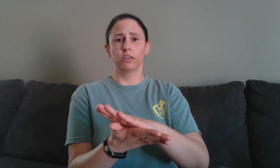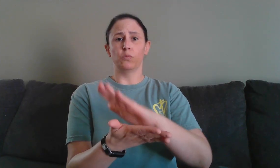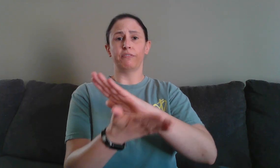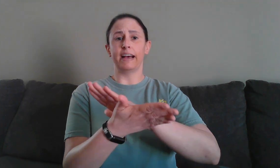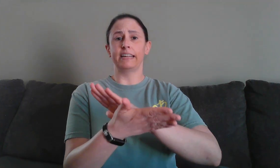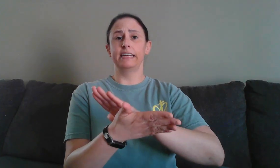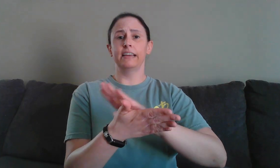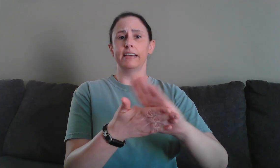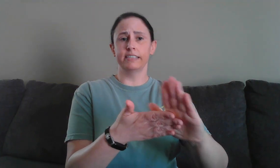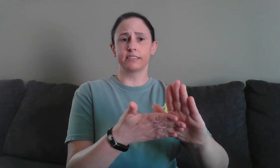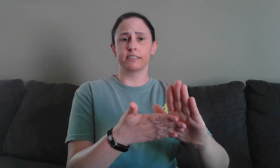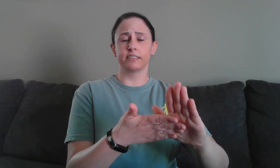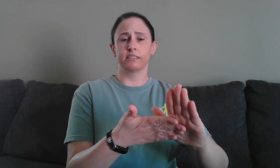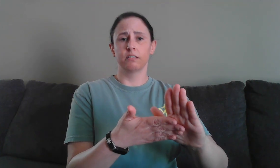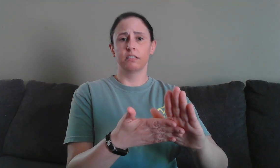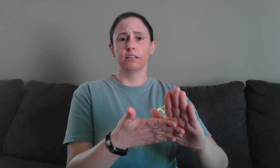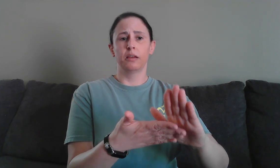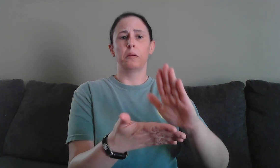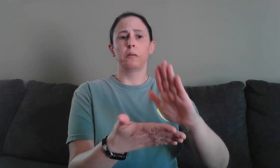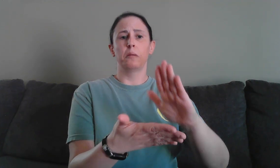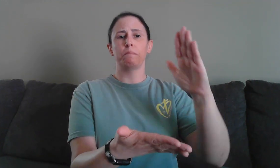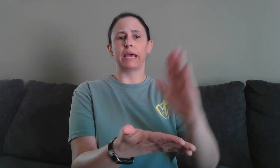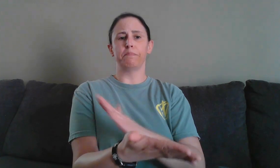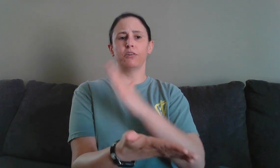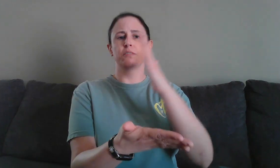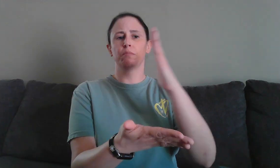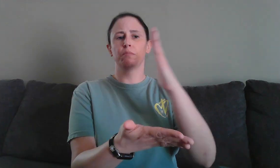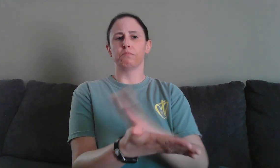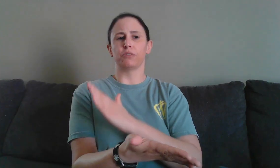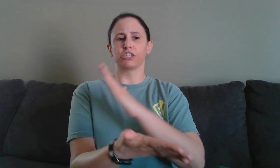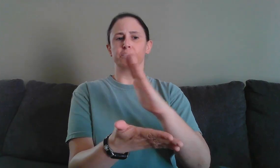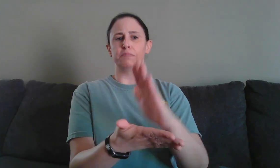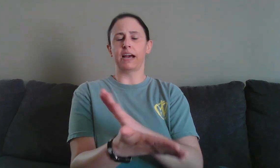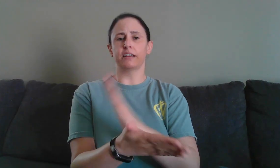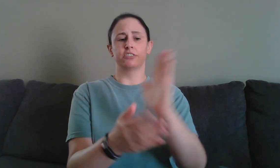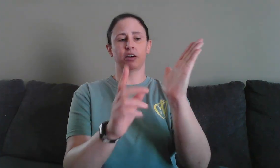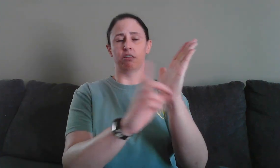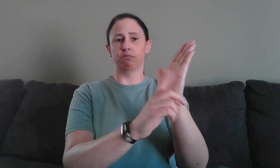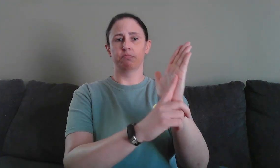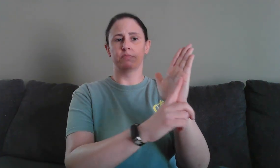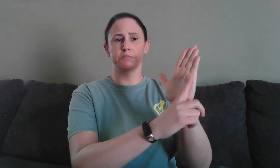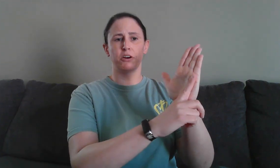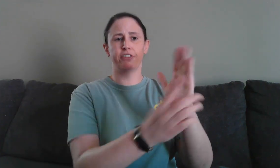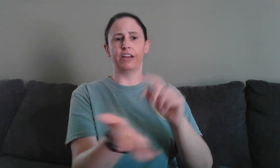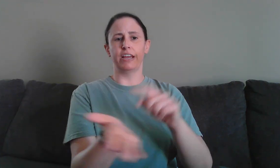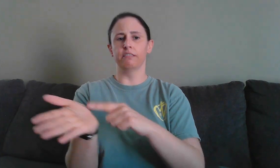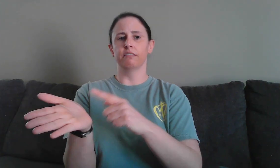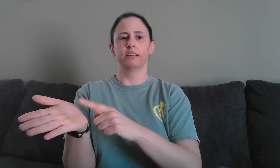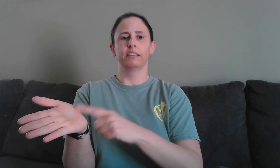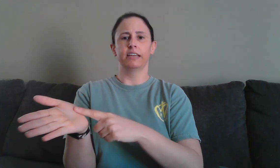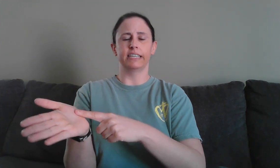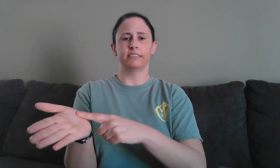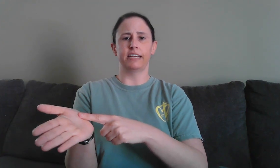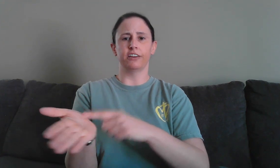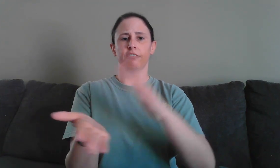we've had nice, paper brushes back. So this part of your hand hits here